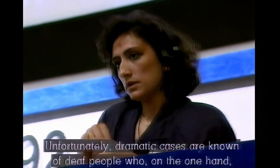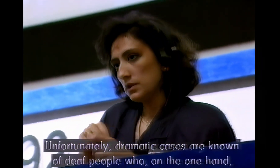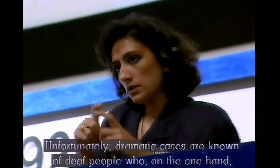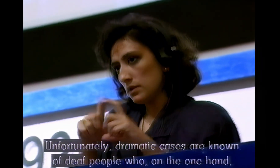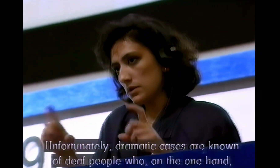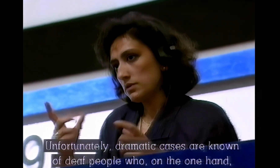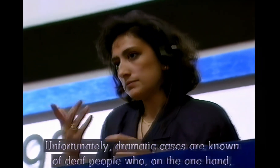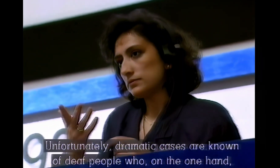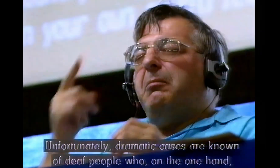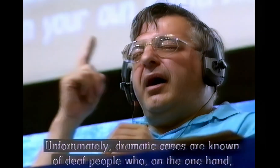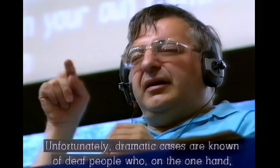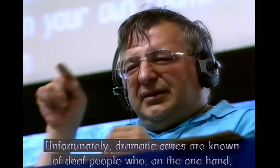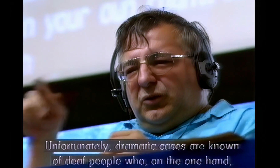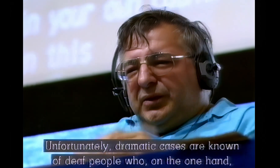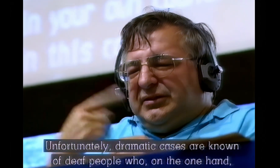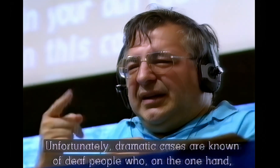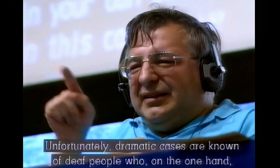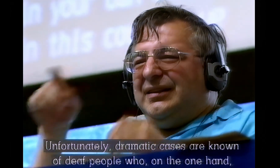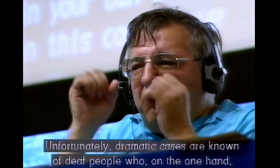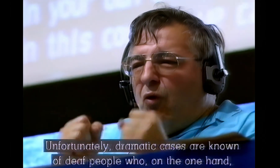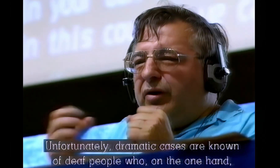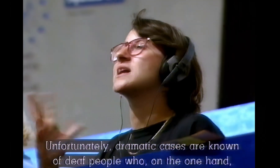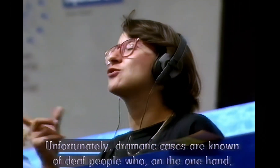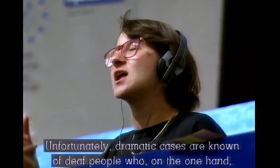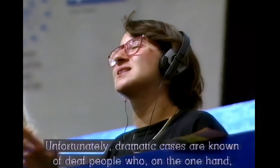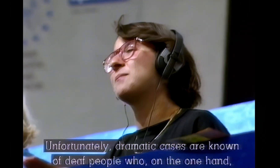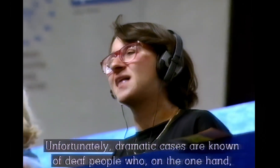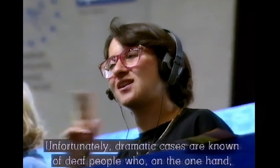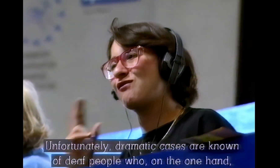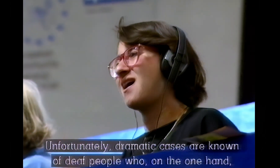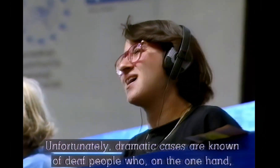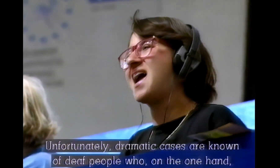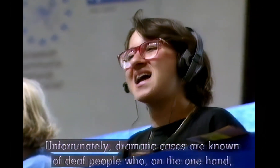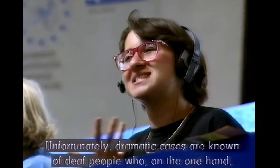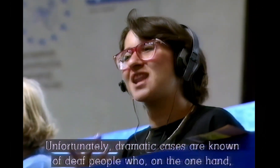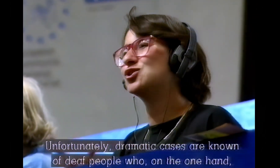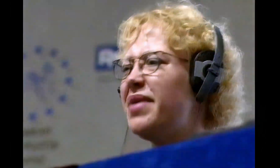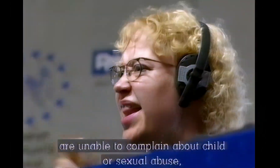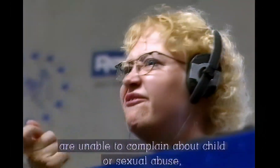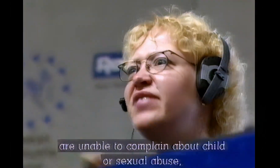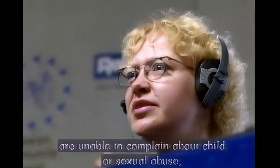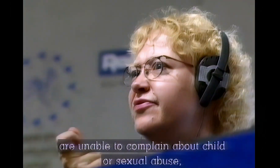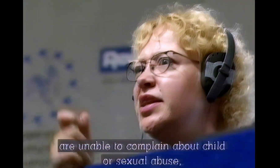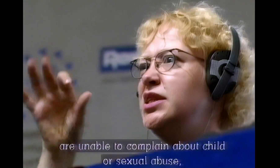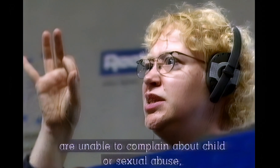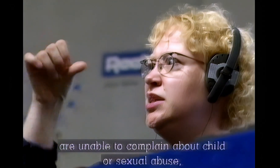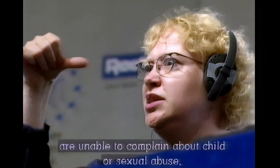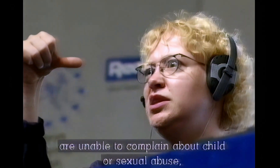Unfortunately, dramatic cases are known of deaf people who, on the one hand, are unable to complain about child or sexual abuse, and on the